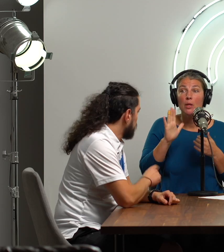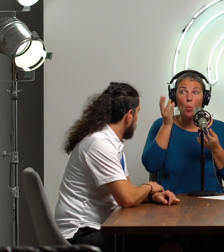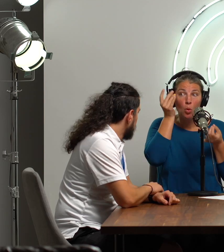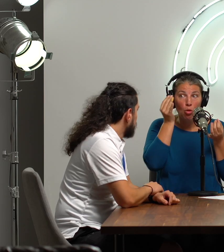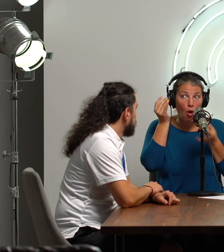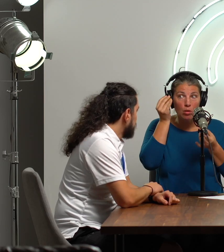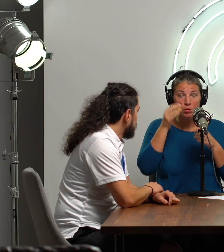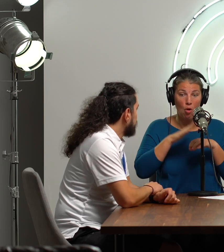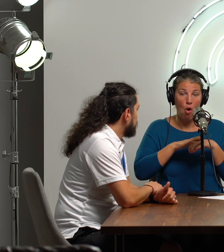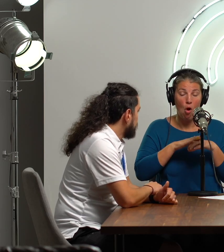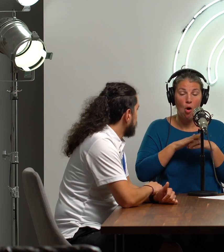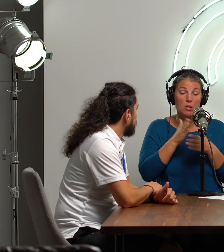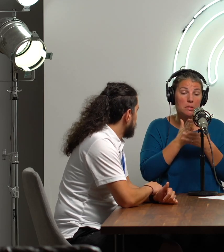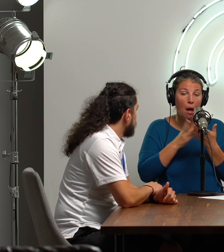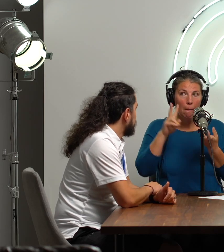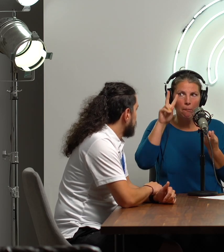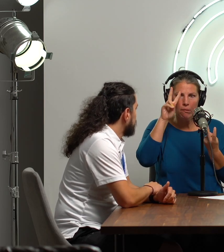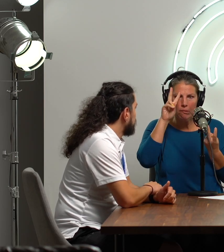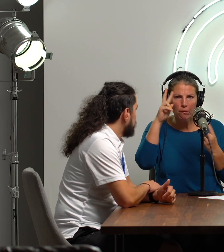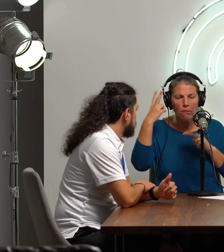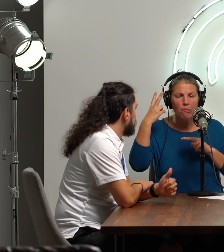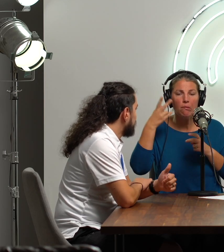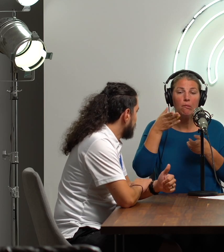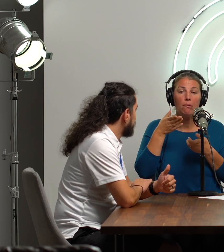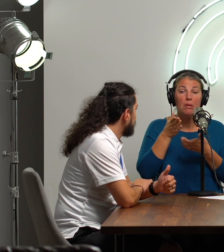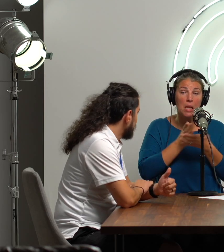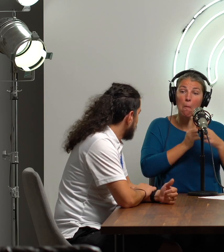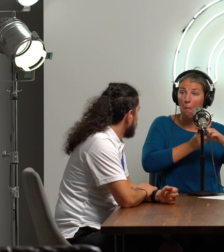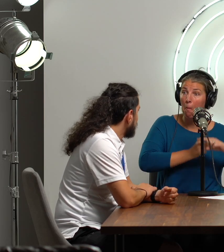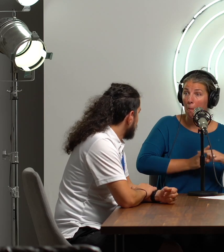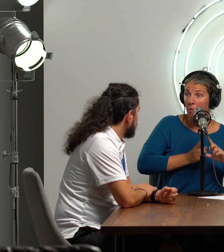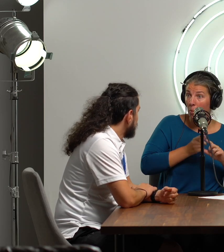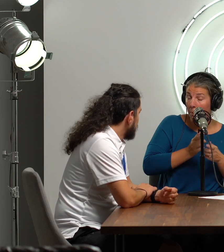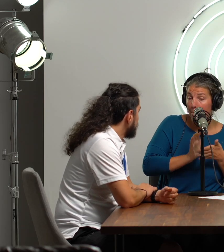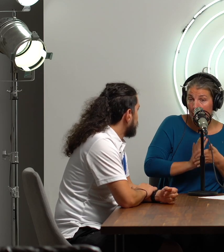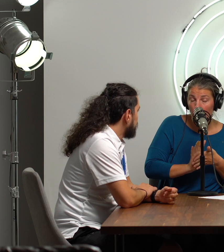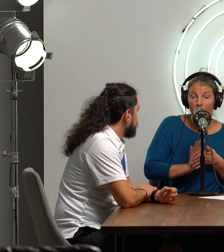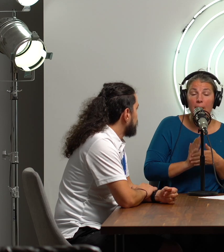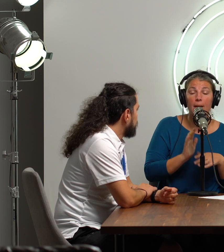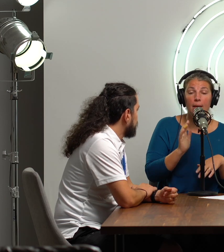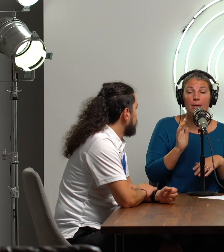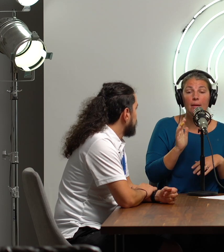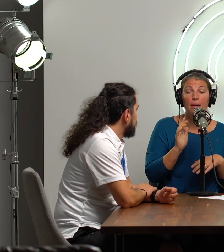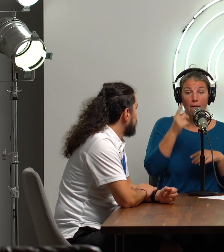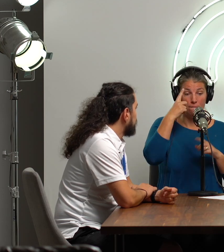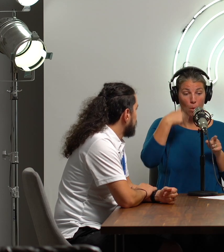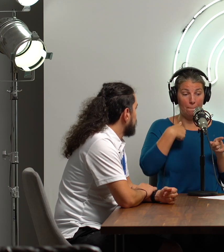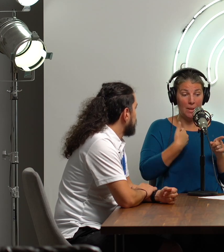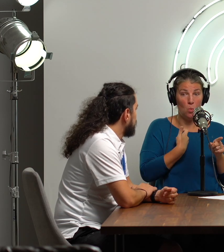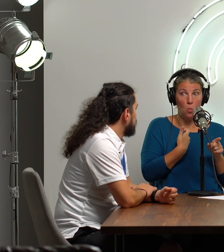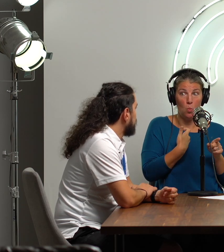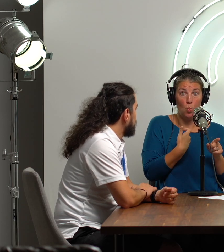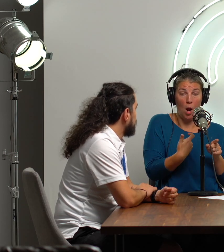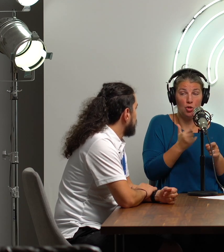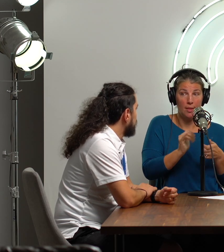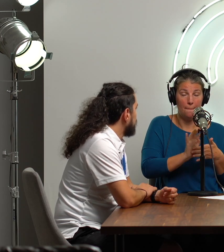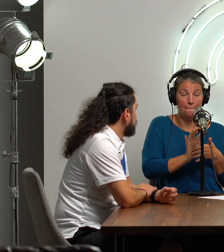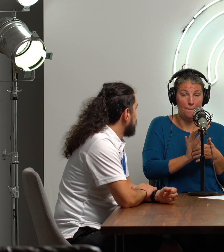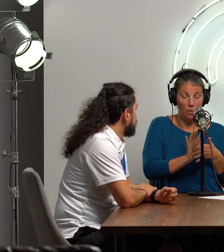misperceptions things that are good from that because for me watching that and those that don't know